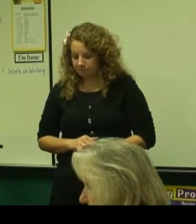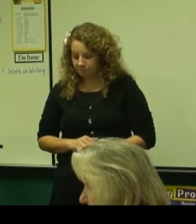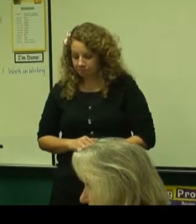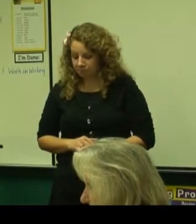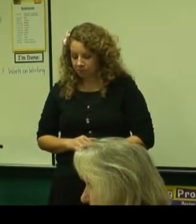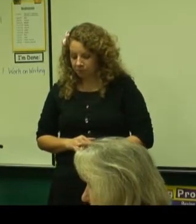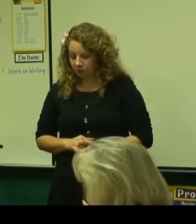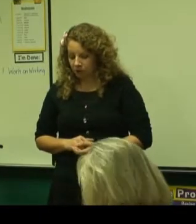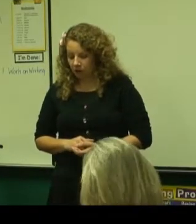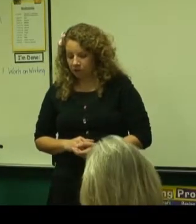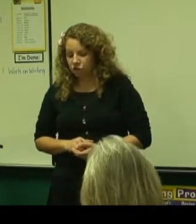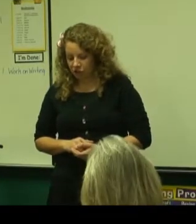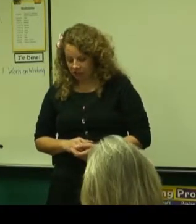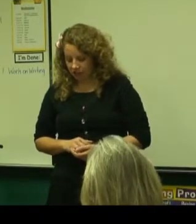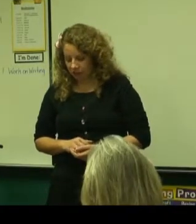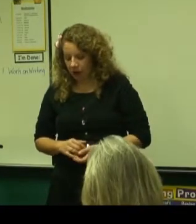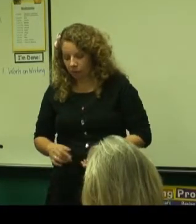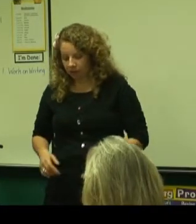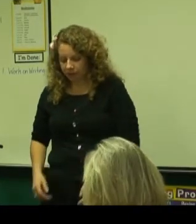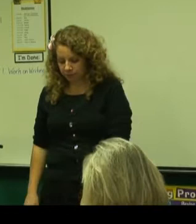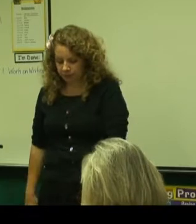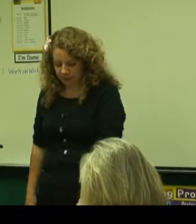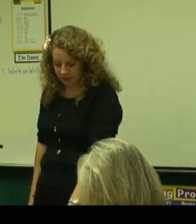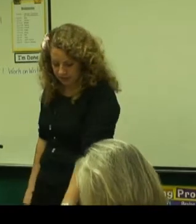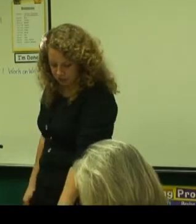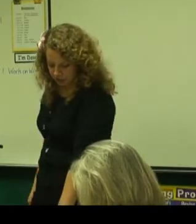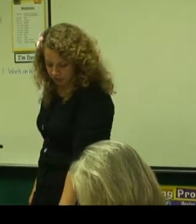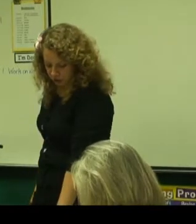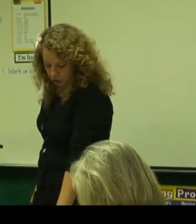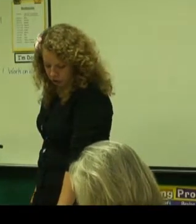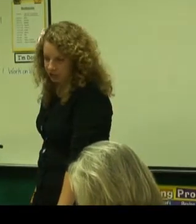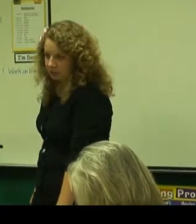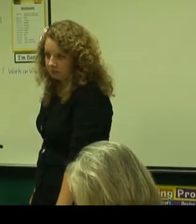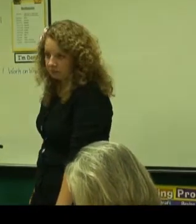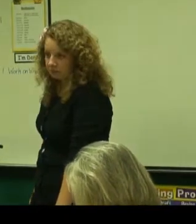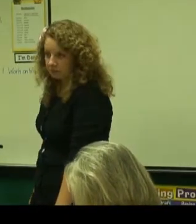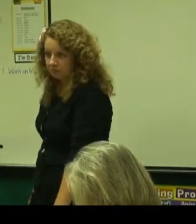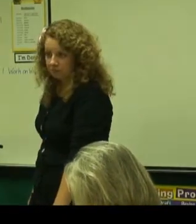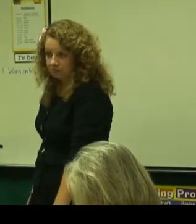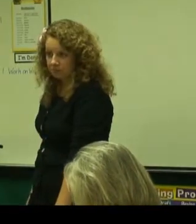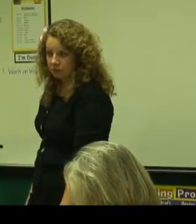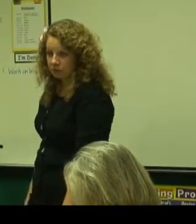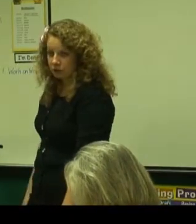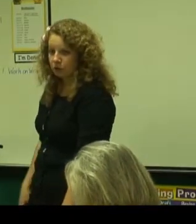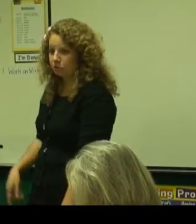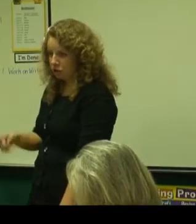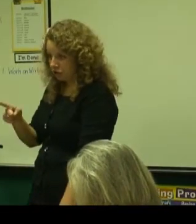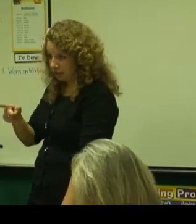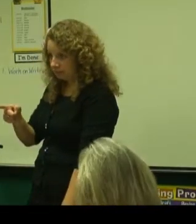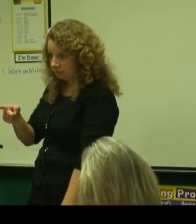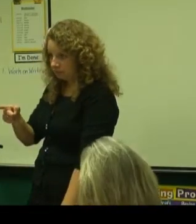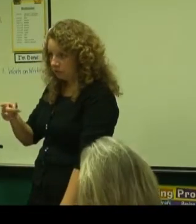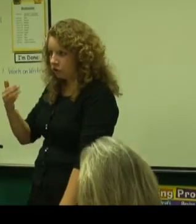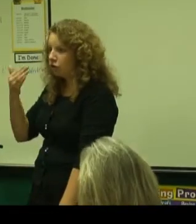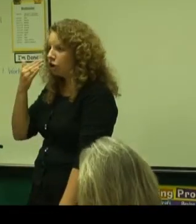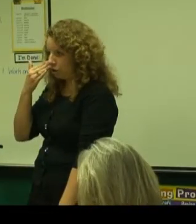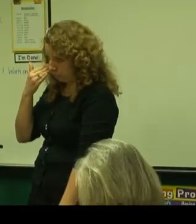she. She, well this one says she knows she. So she